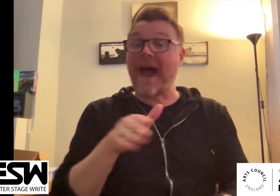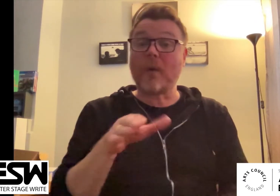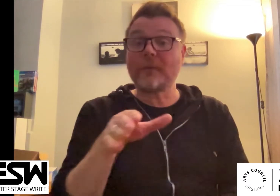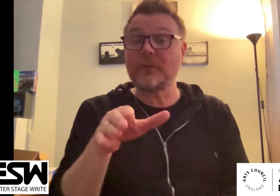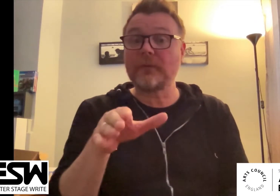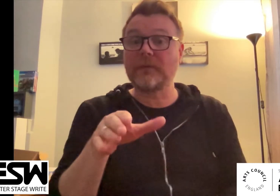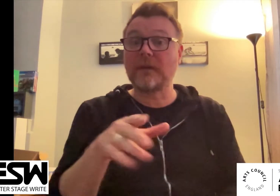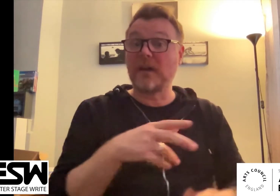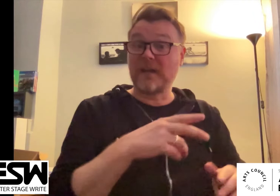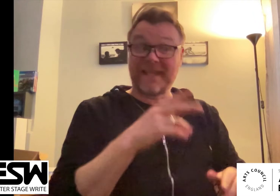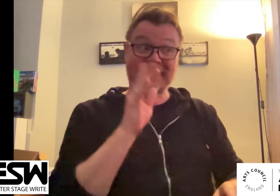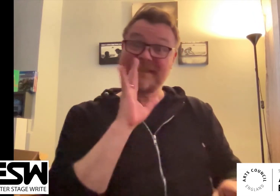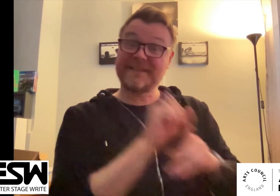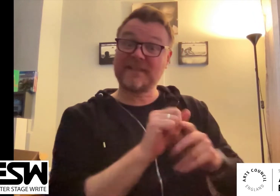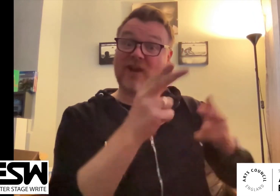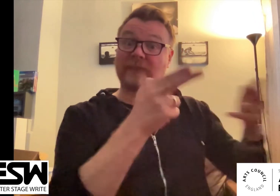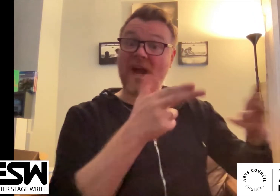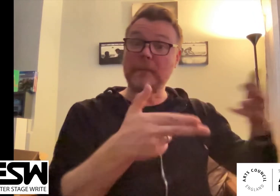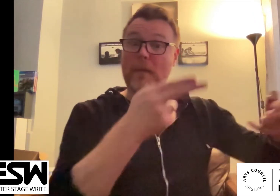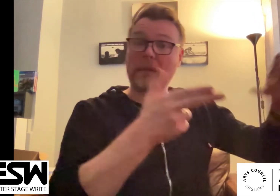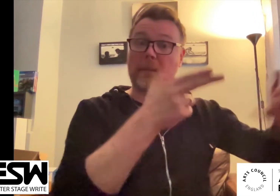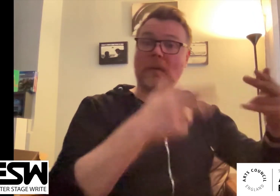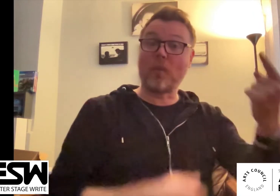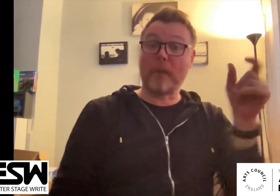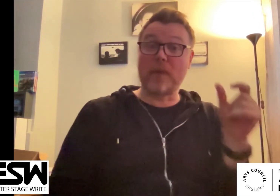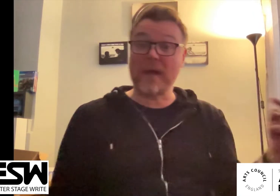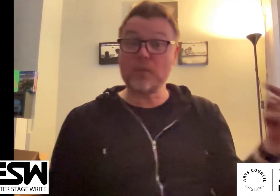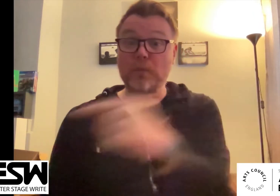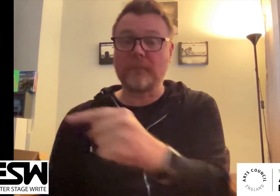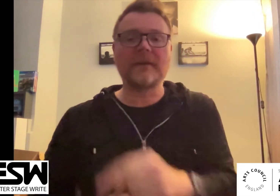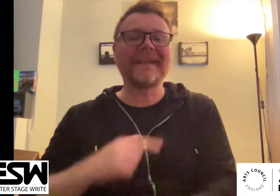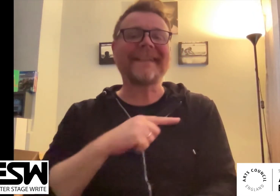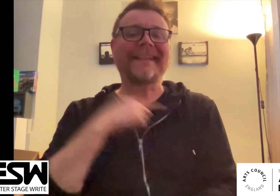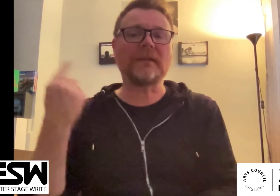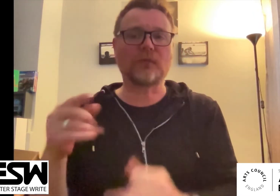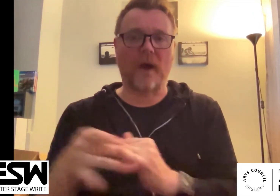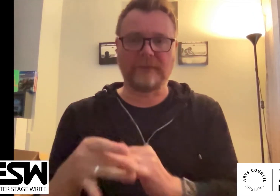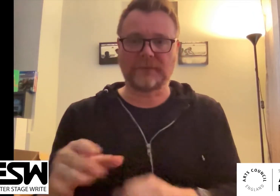is, his wife leaves the farm, witnesses a gunfight, and a bullet hits and kills her and the baby.